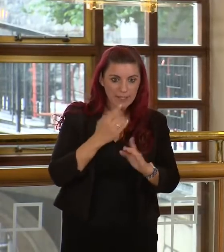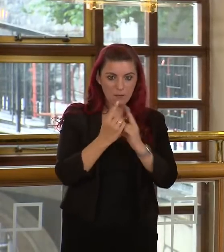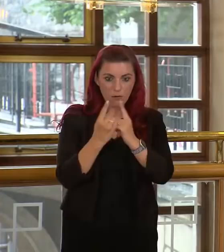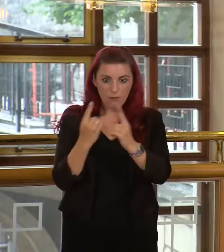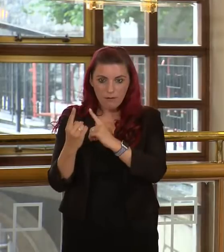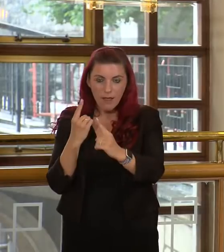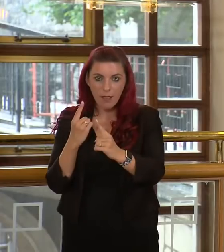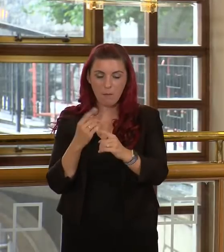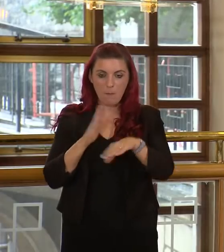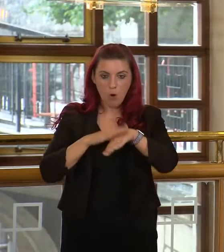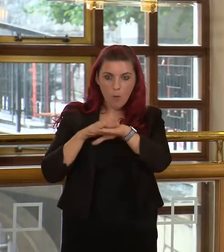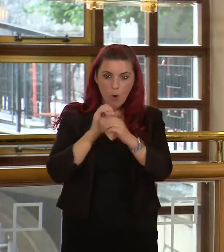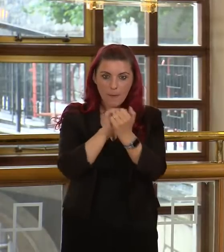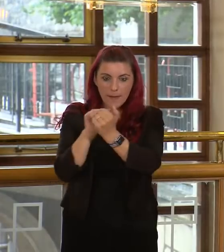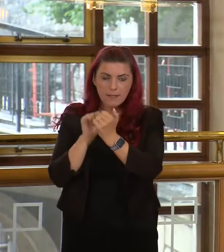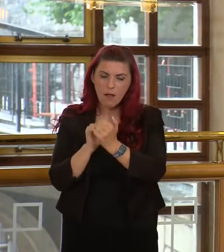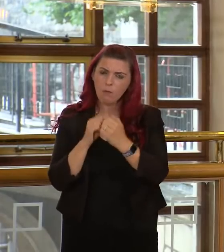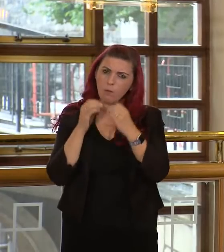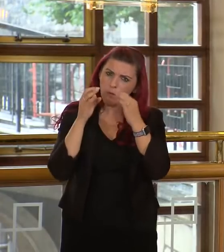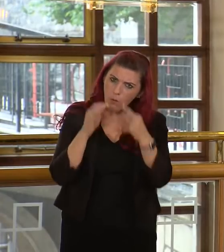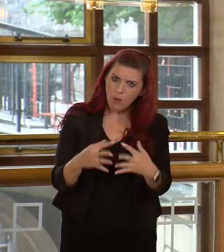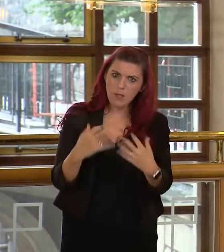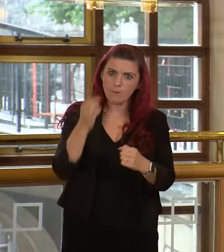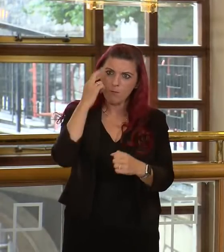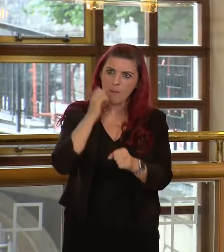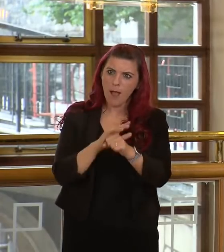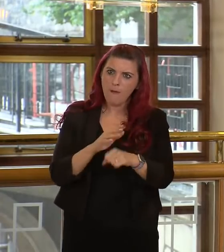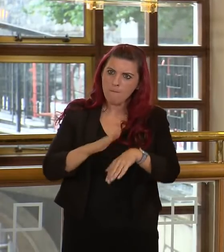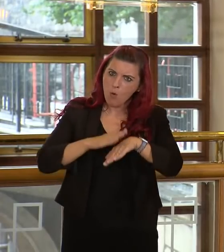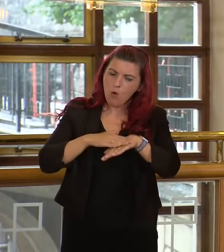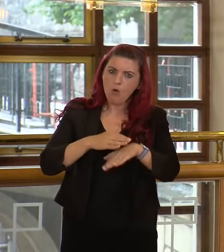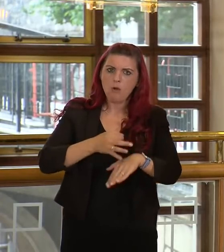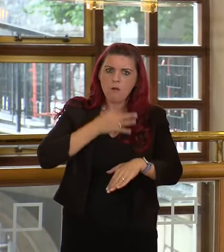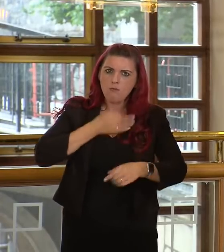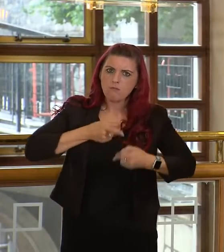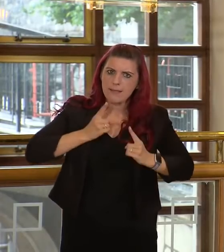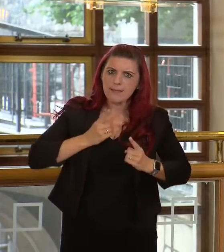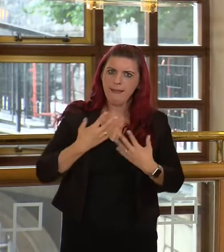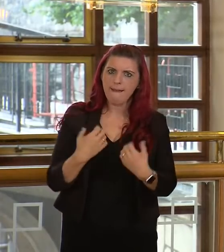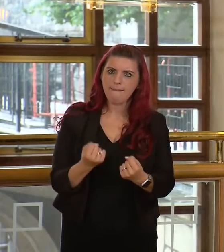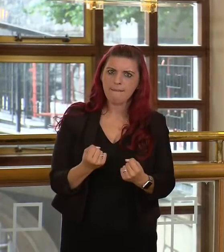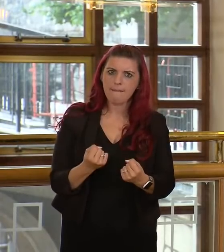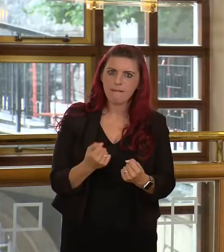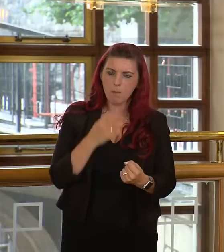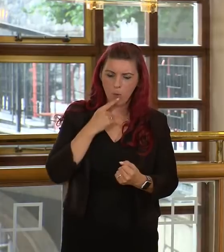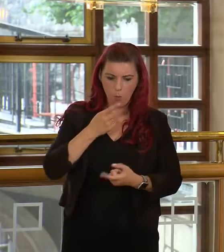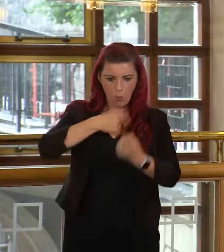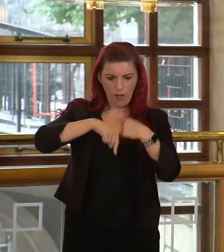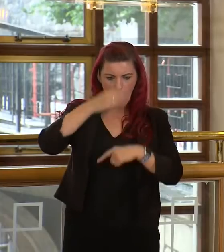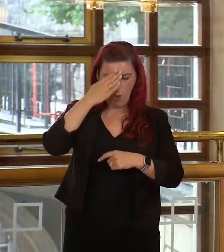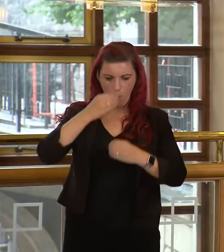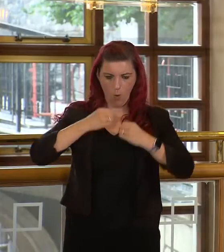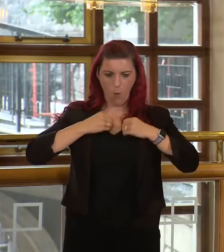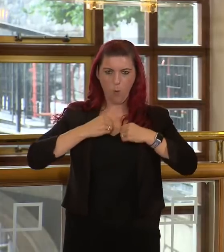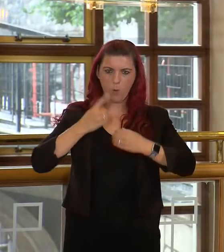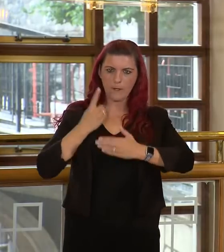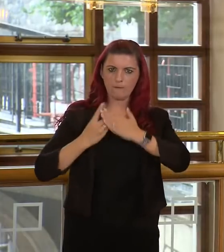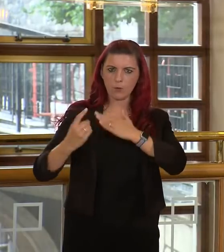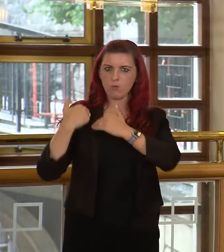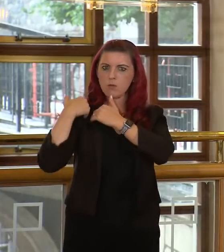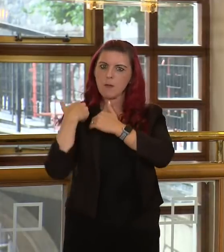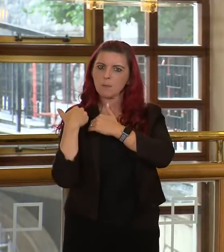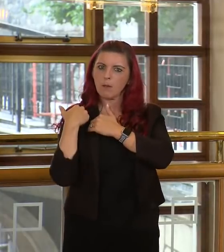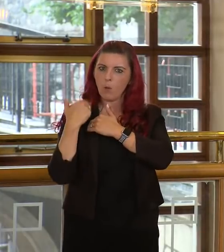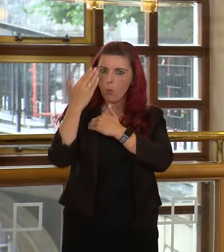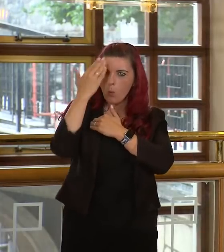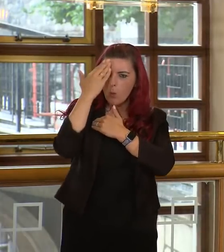Medical Officer always reminds us, carries with it increased risk. But we each now know our responsibilities. We know how we